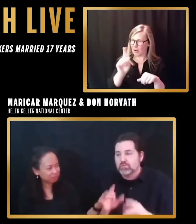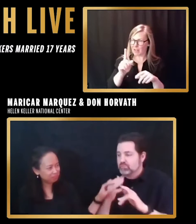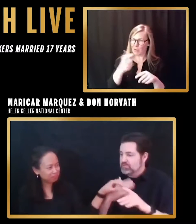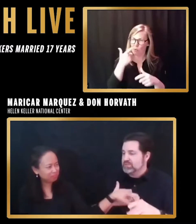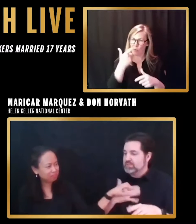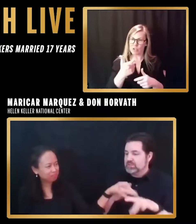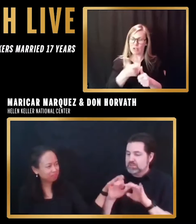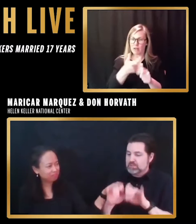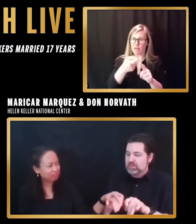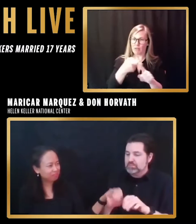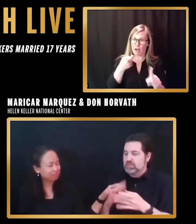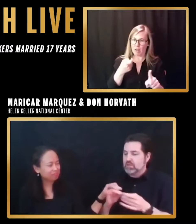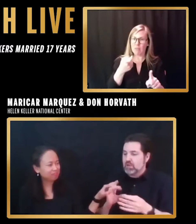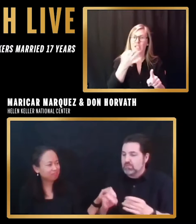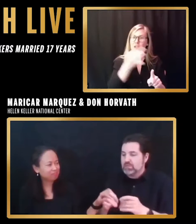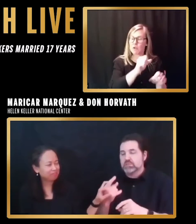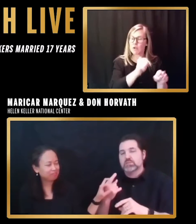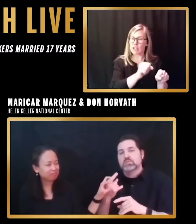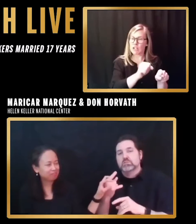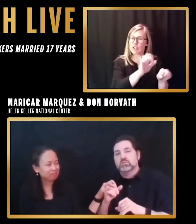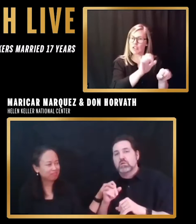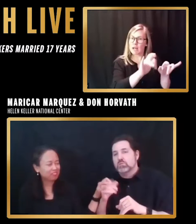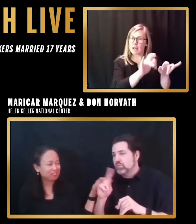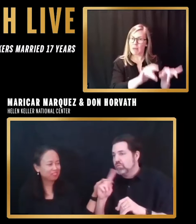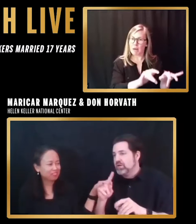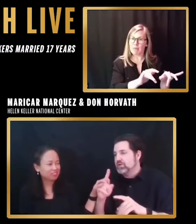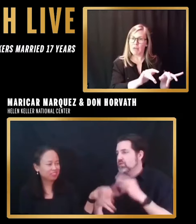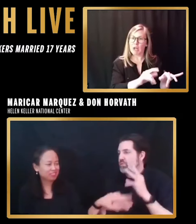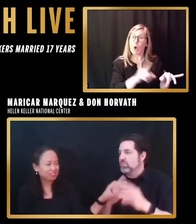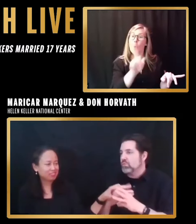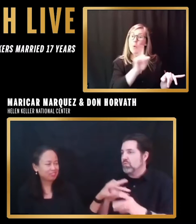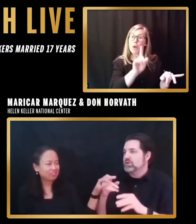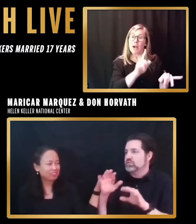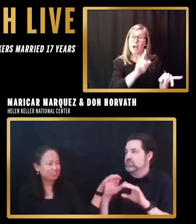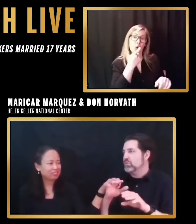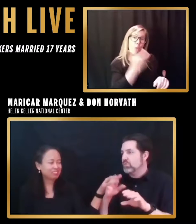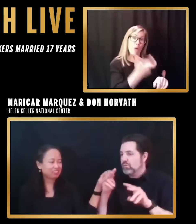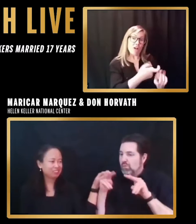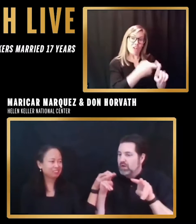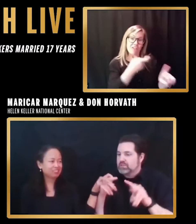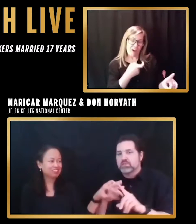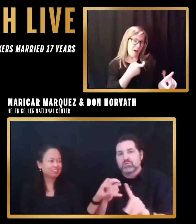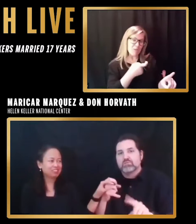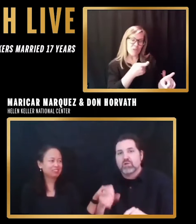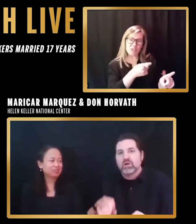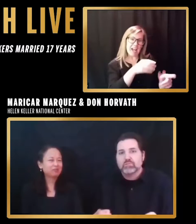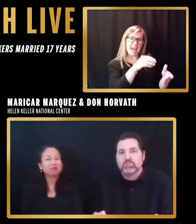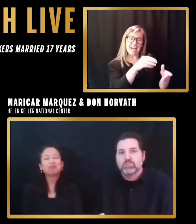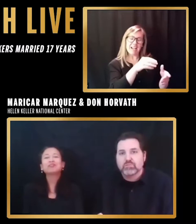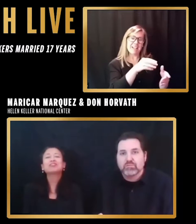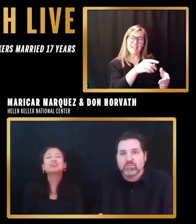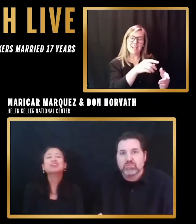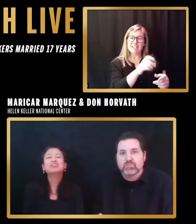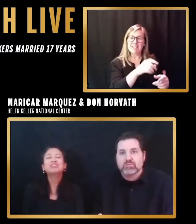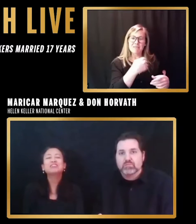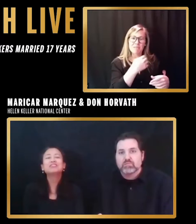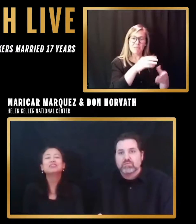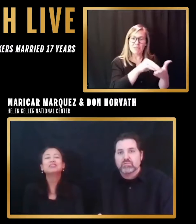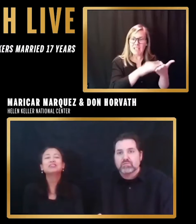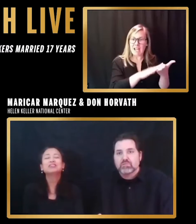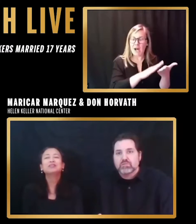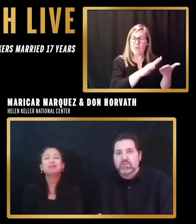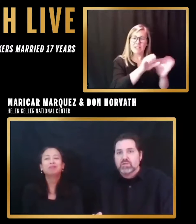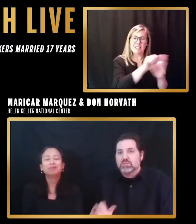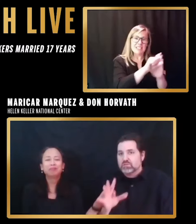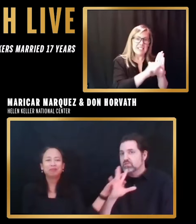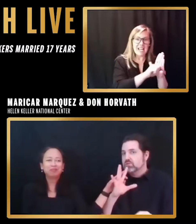comments, let us know where in the world you're watching this broadcast from. We'd really appreciate that. And also, I just want to let Don